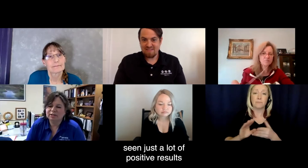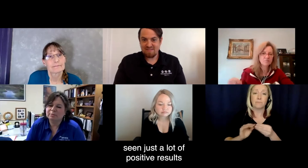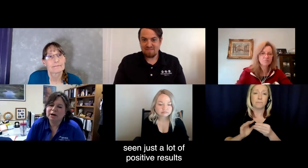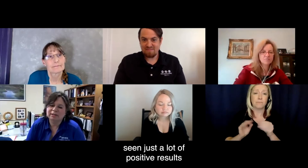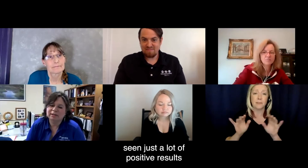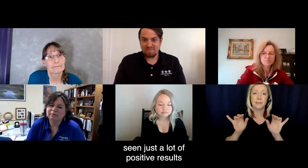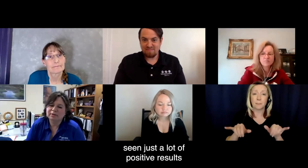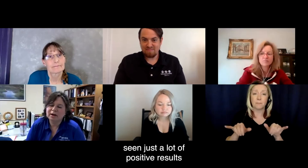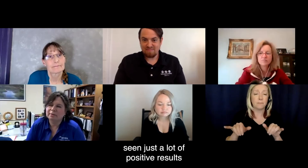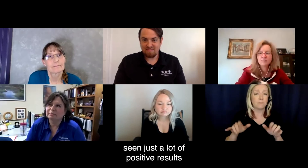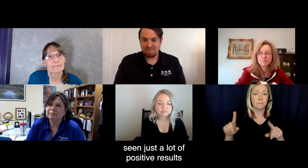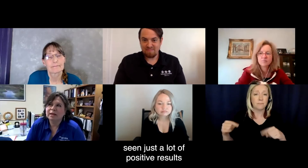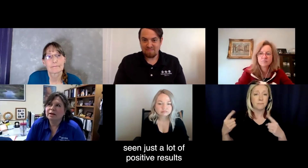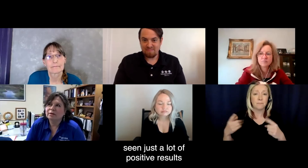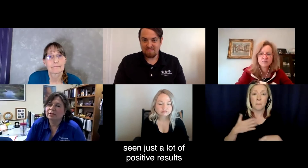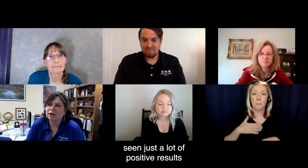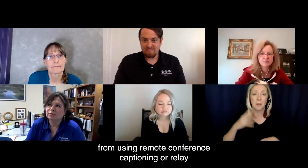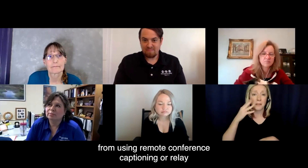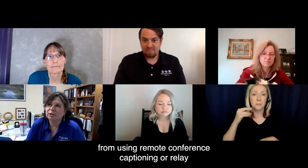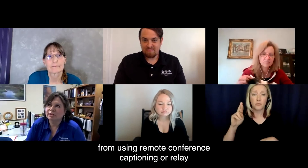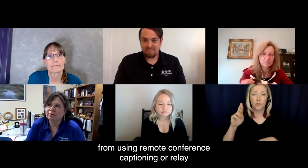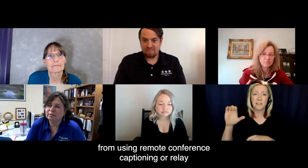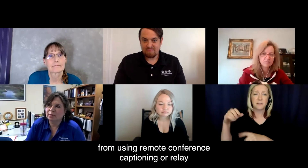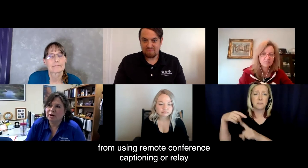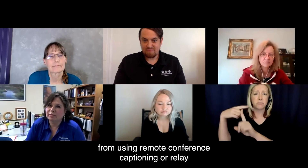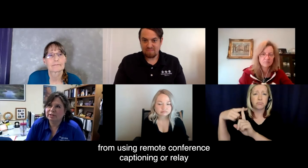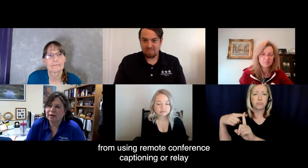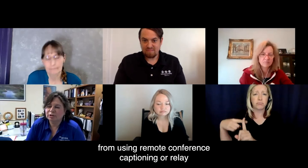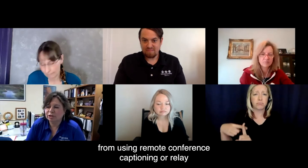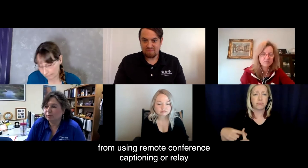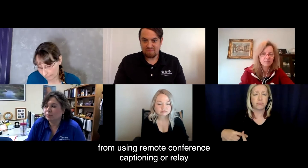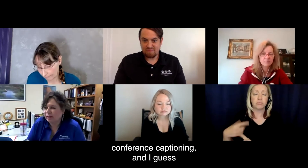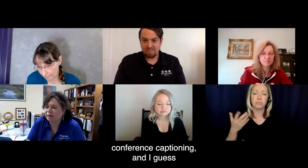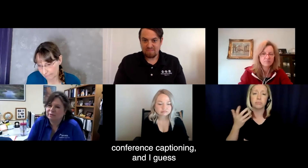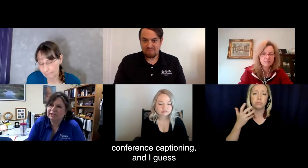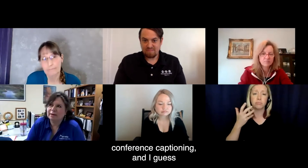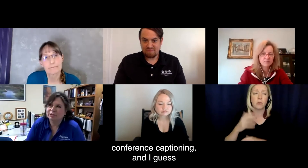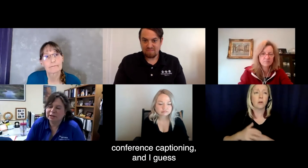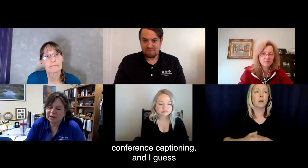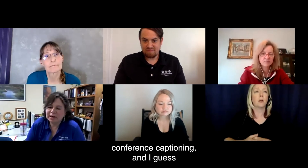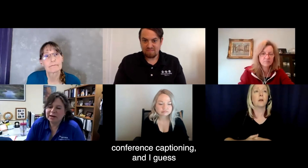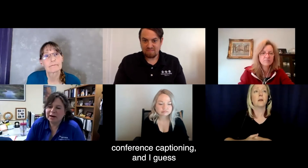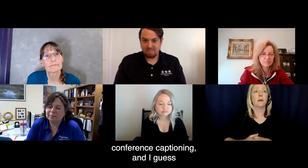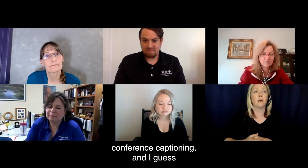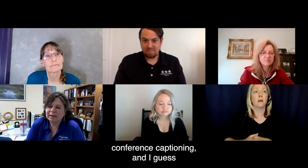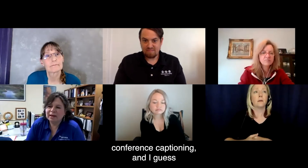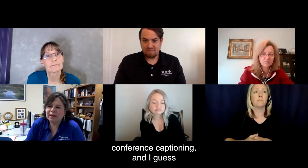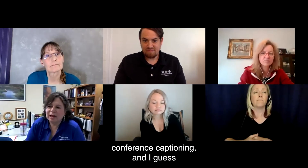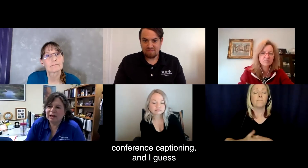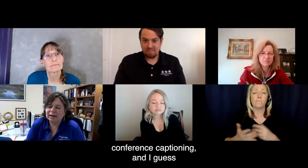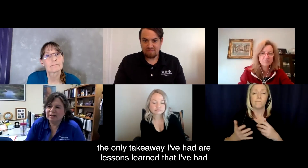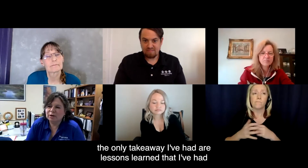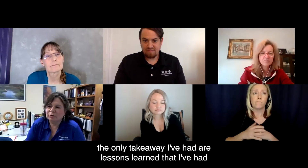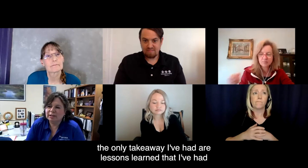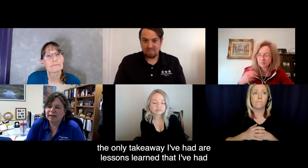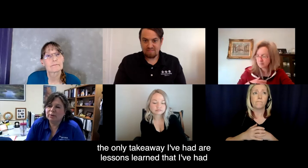a lot of positive results from using remote conference captioning or relay conference captioning. And